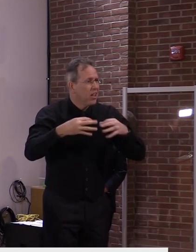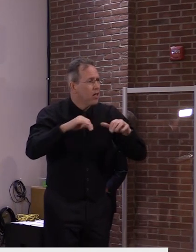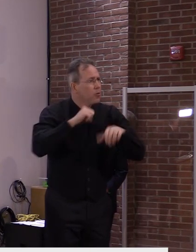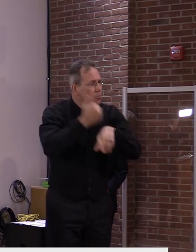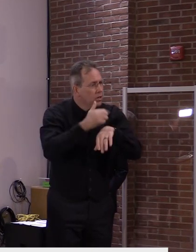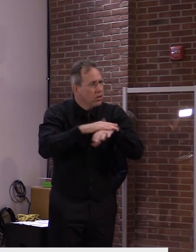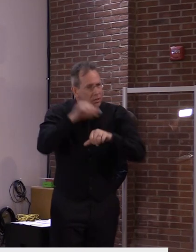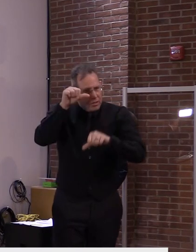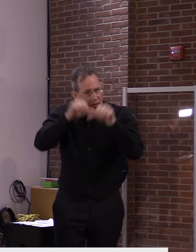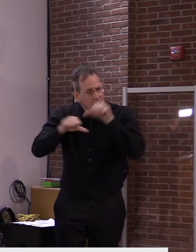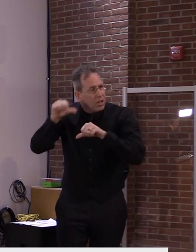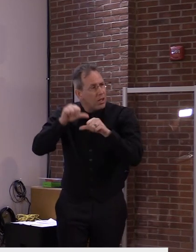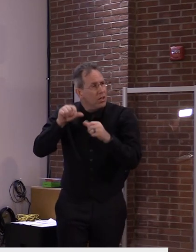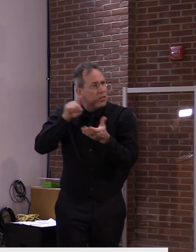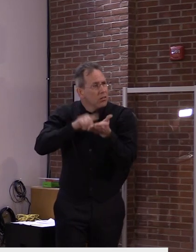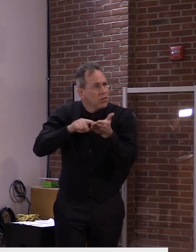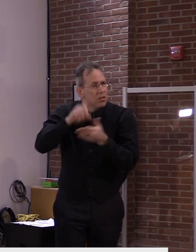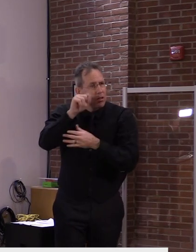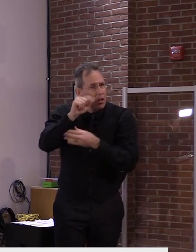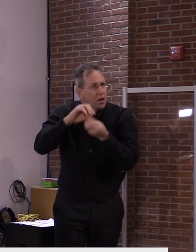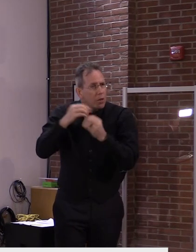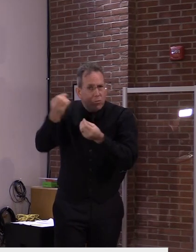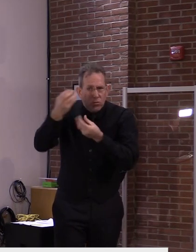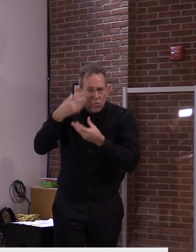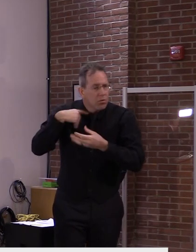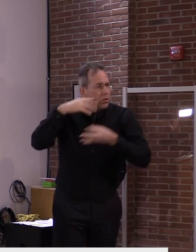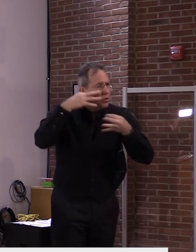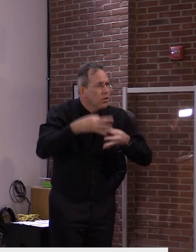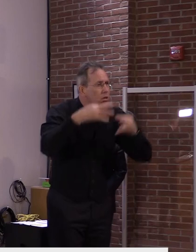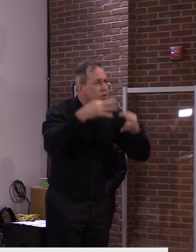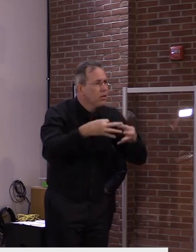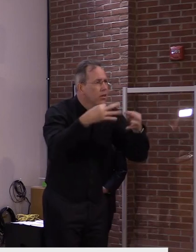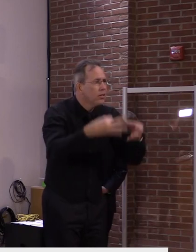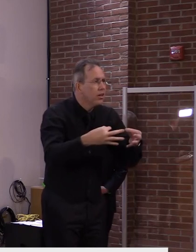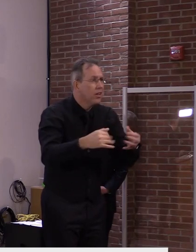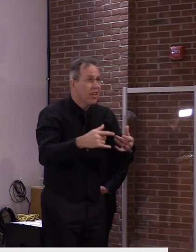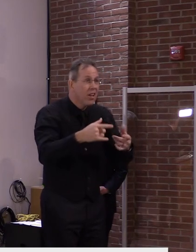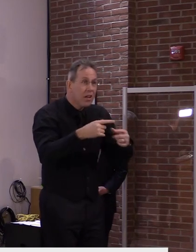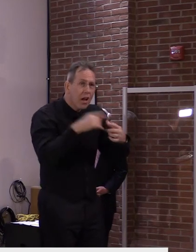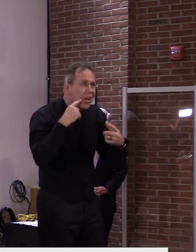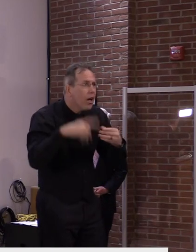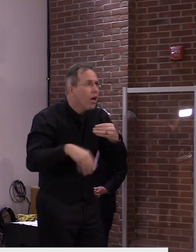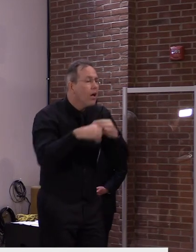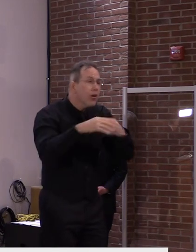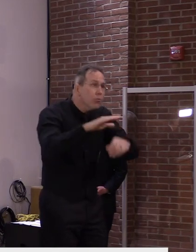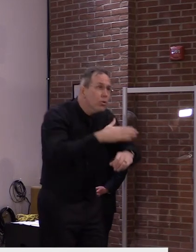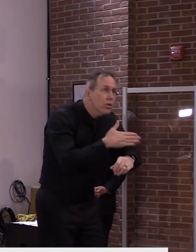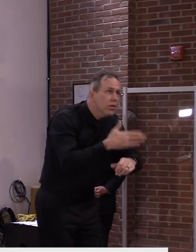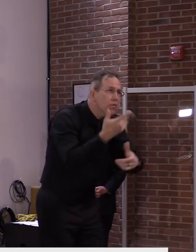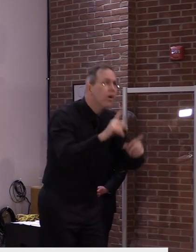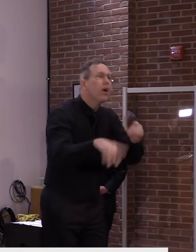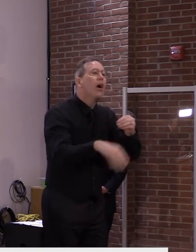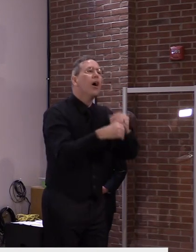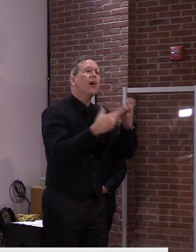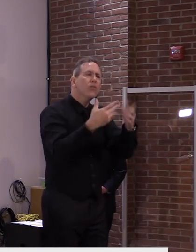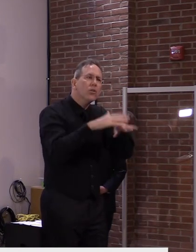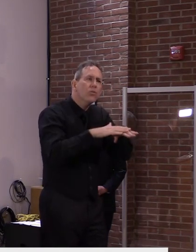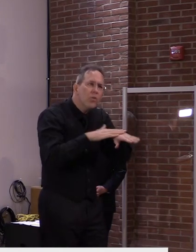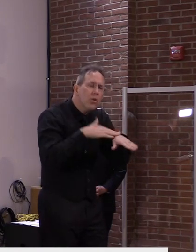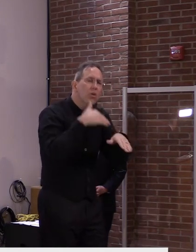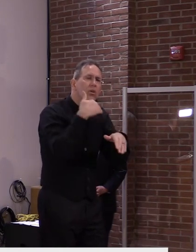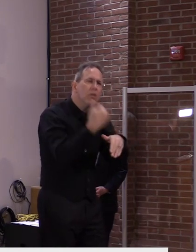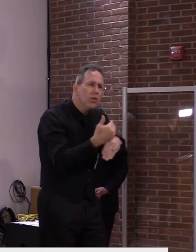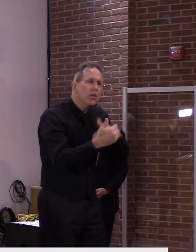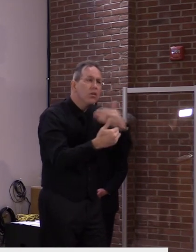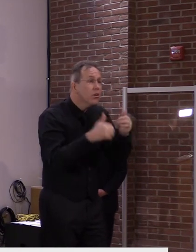it was sports. This week, it's music and other enterprises. Other things that we